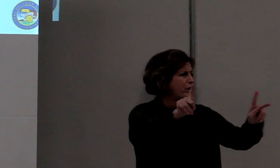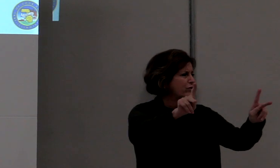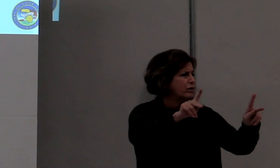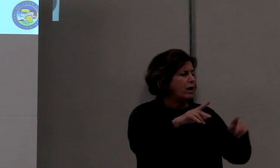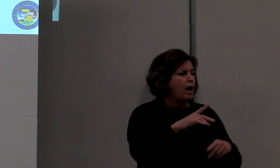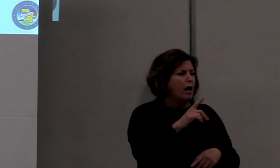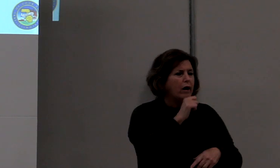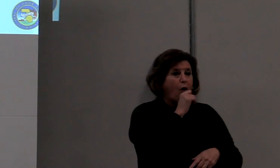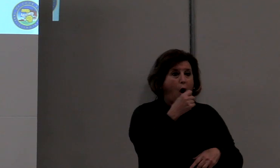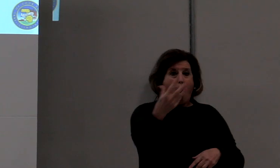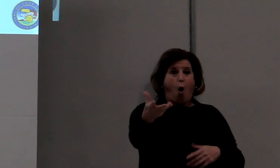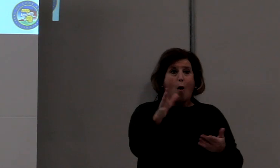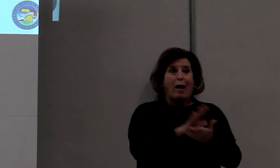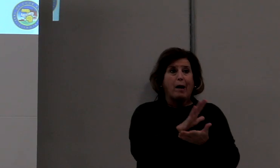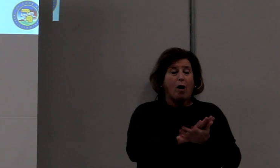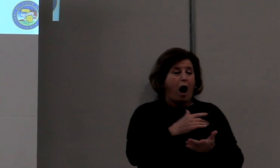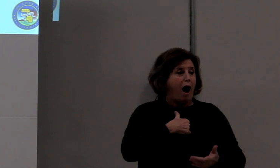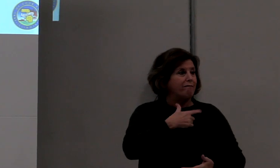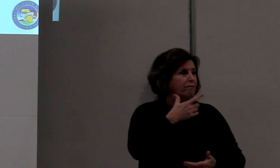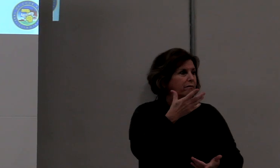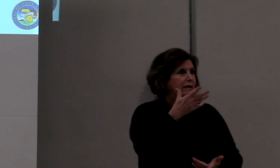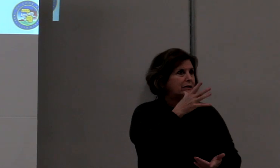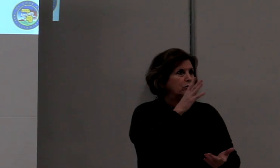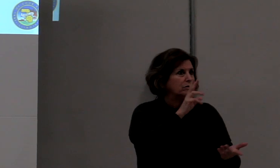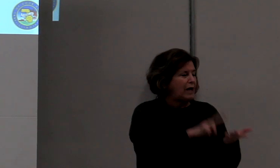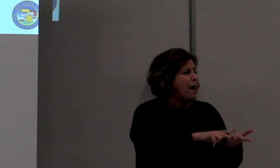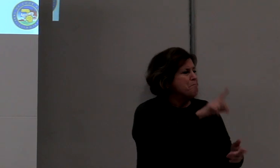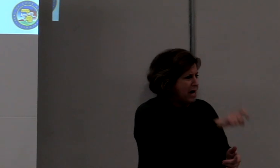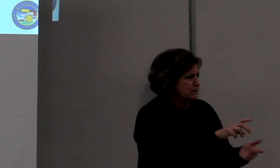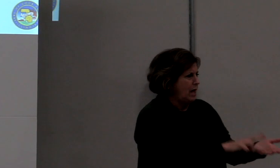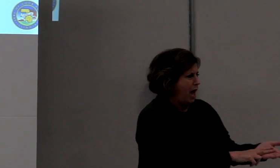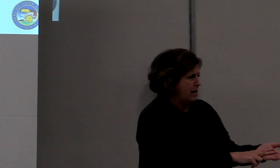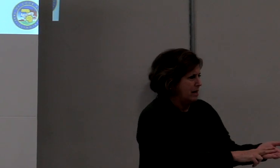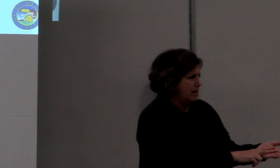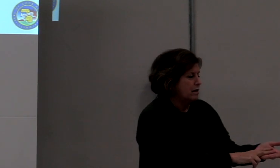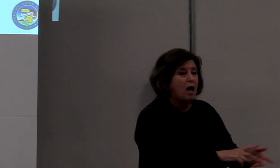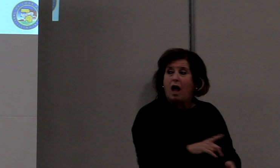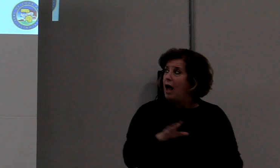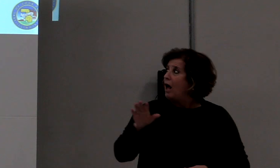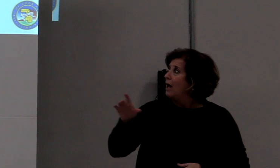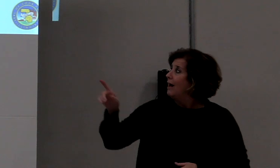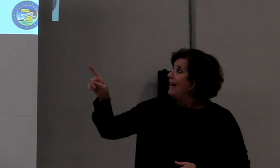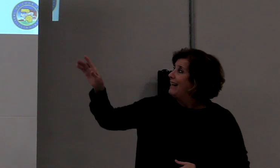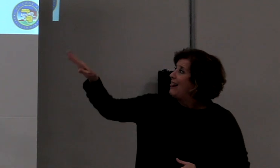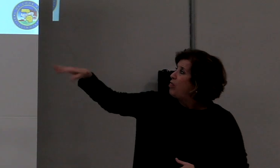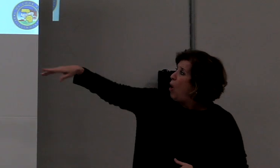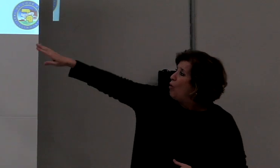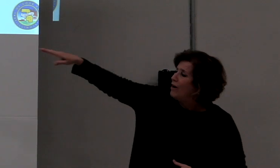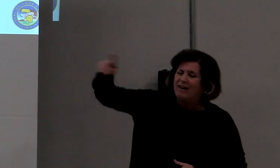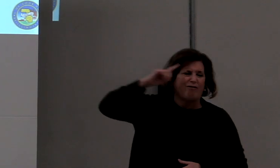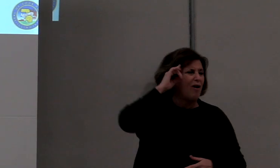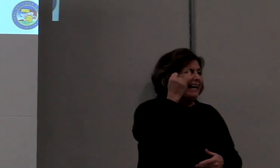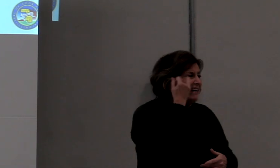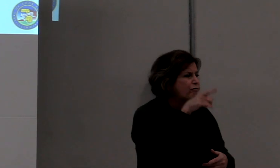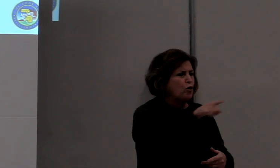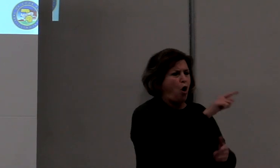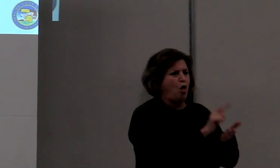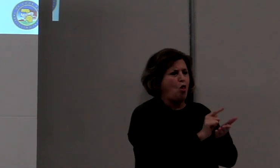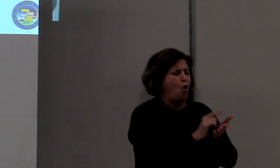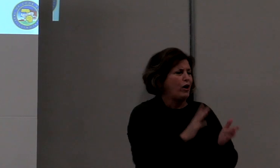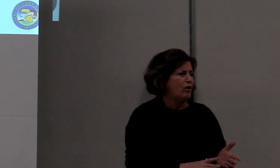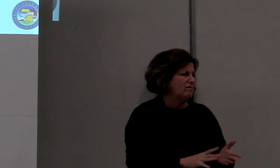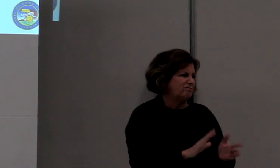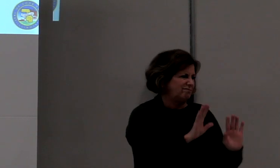don't hand in a form today without signing it. The lower part of it is for attorneys only, you can disregard. The part all the way to the